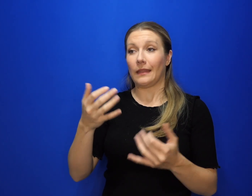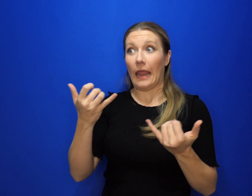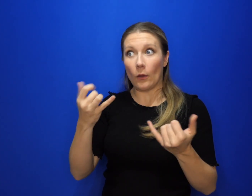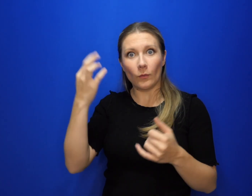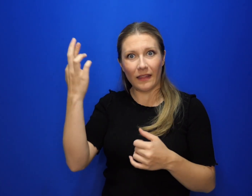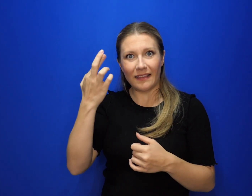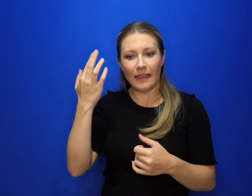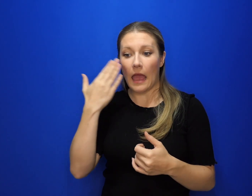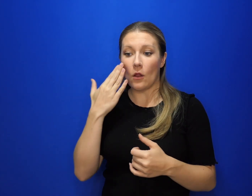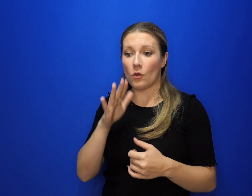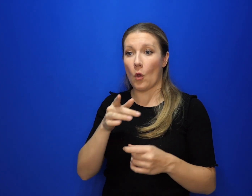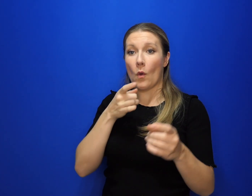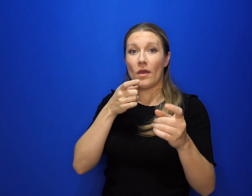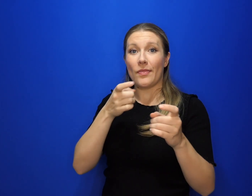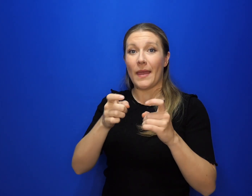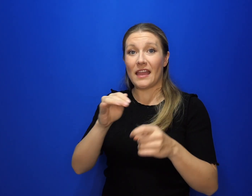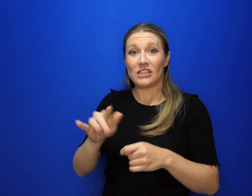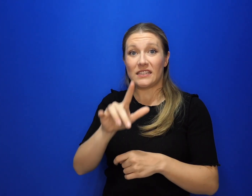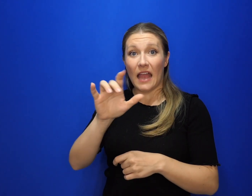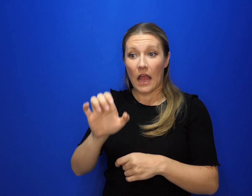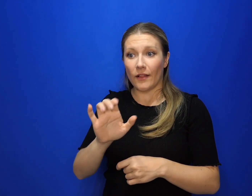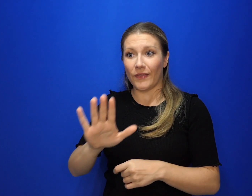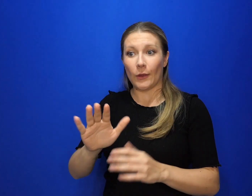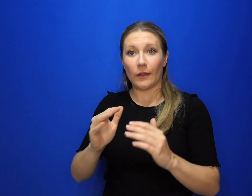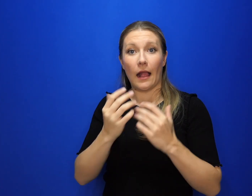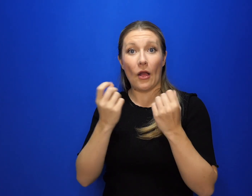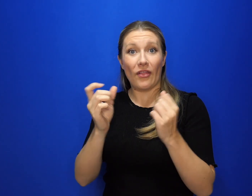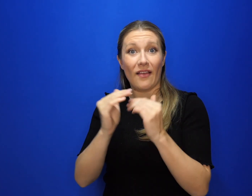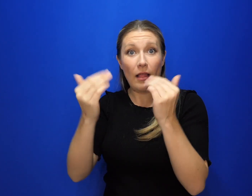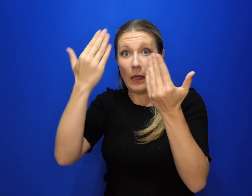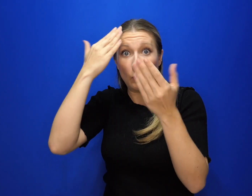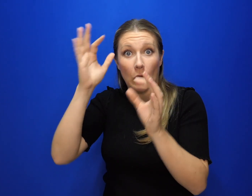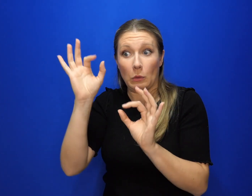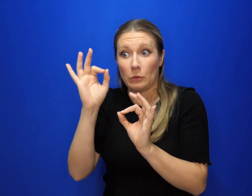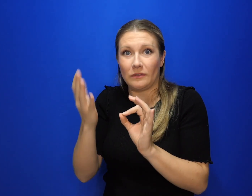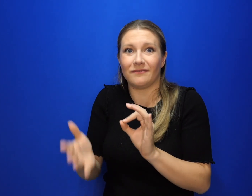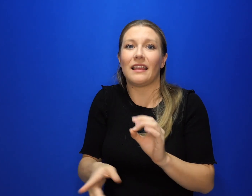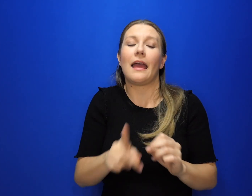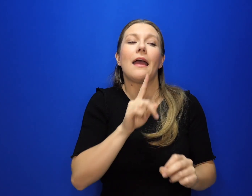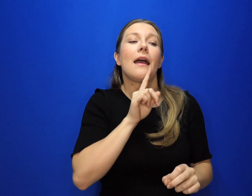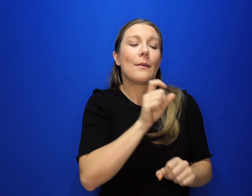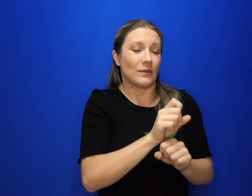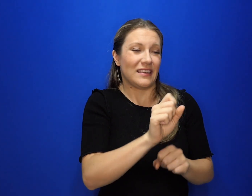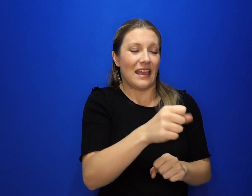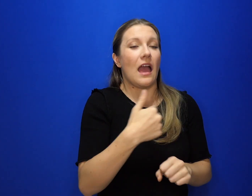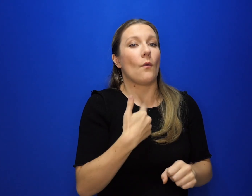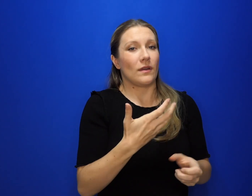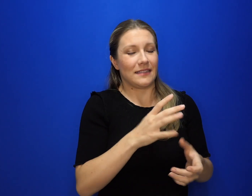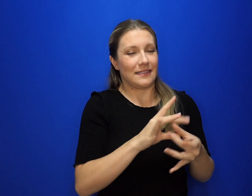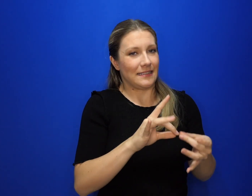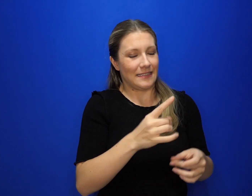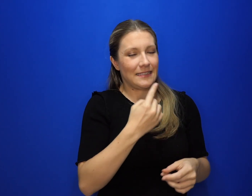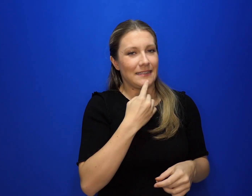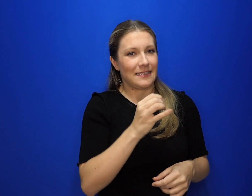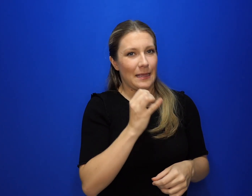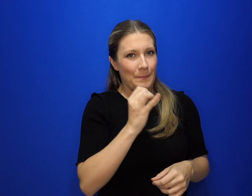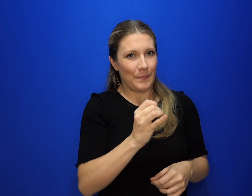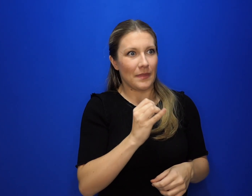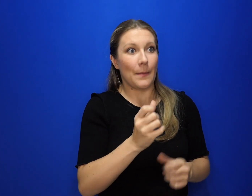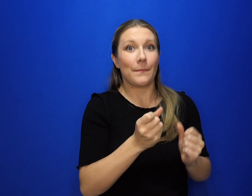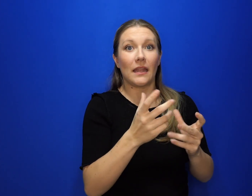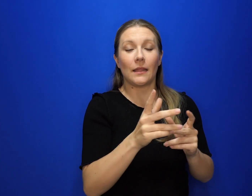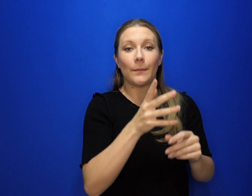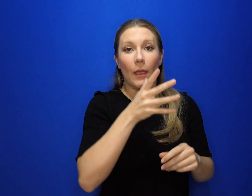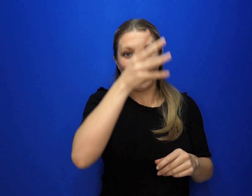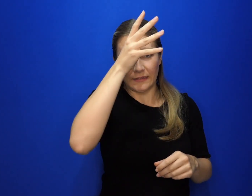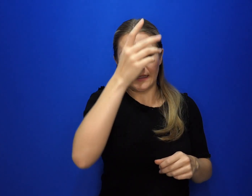the management style of these 2 kids or the level of their health, Absolutely. That's what I was going to say. And it's a big one that when